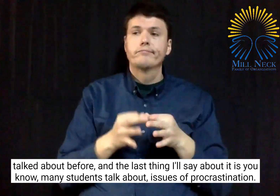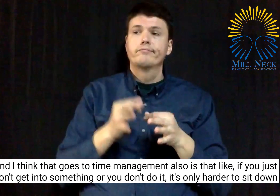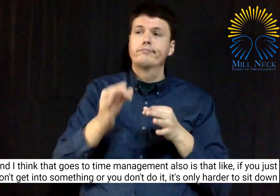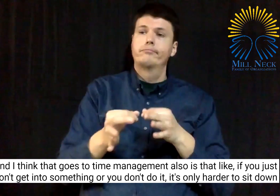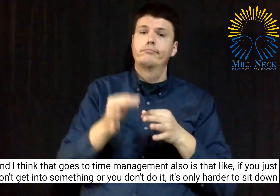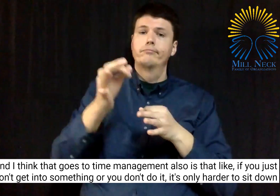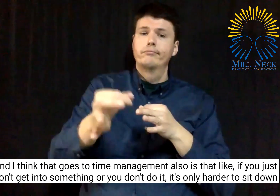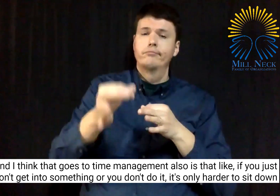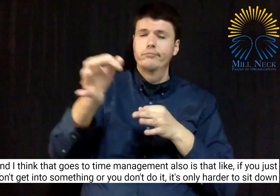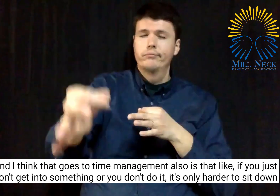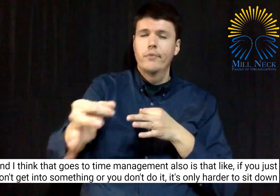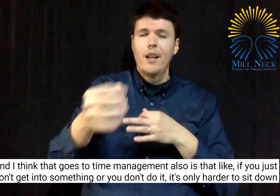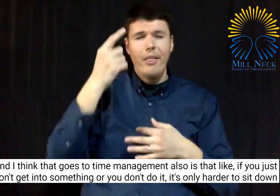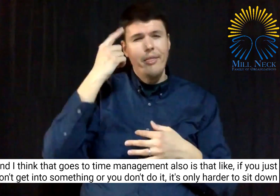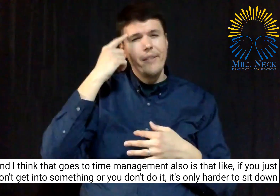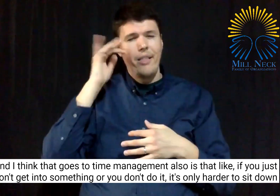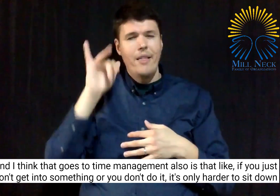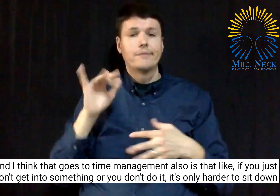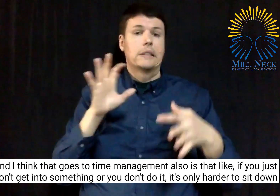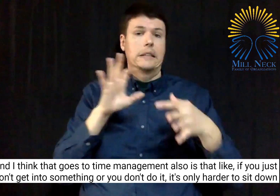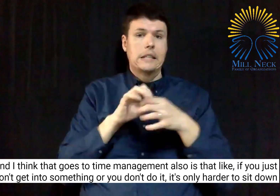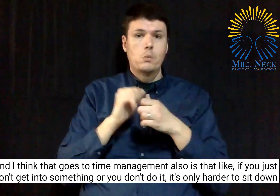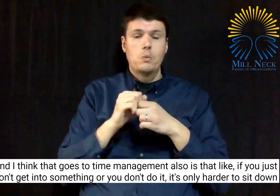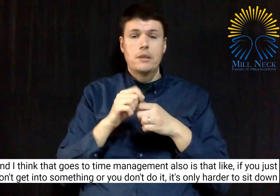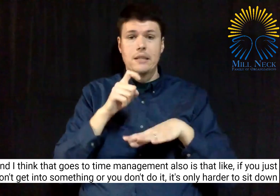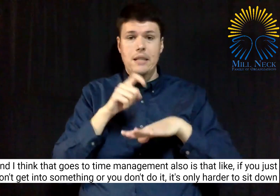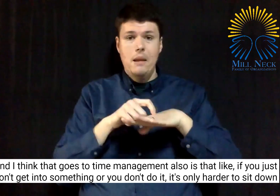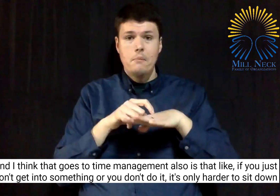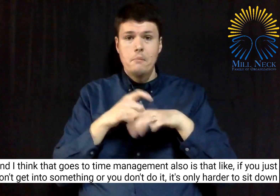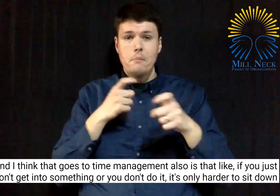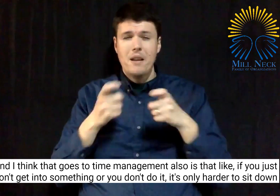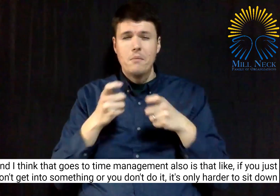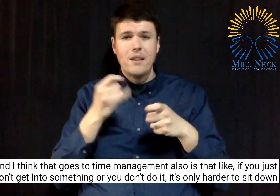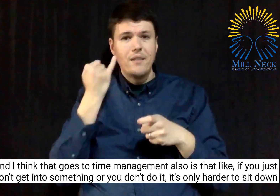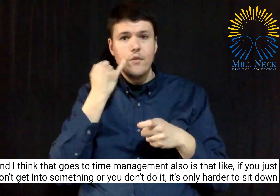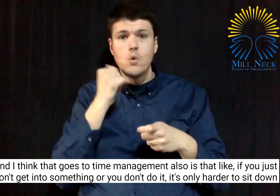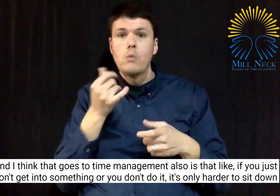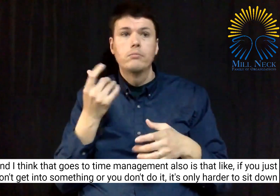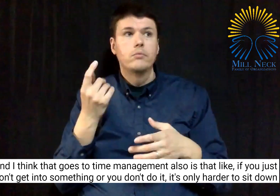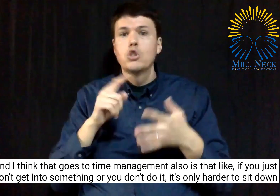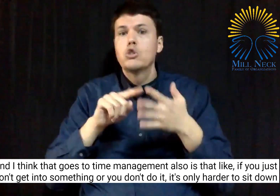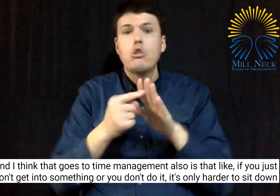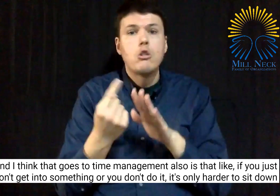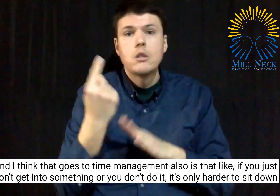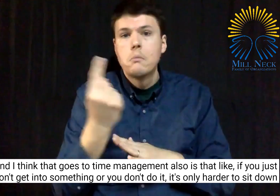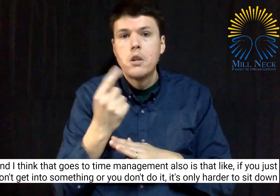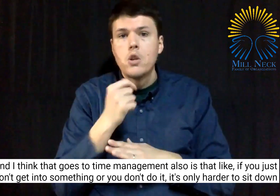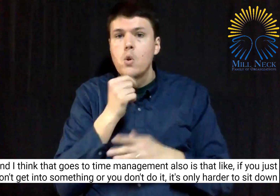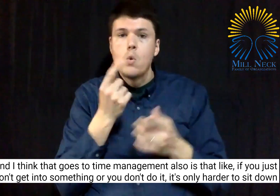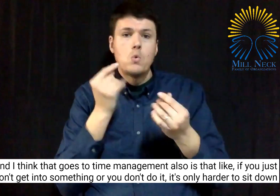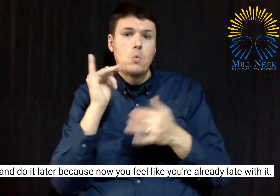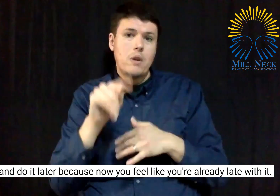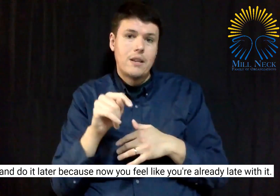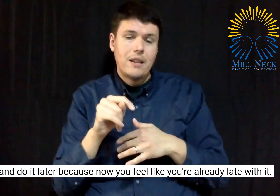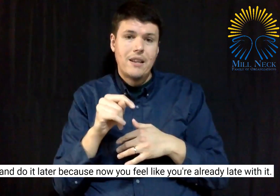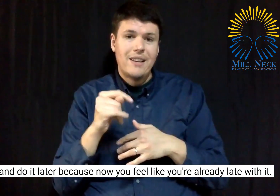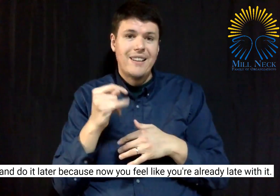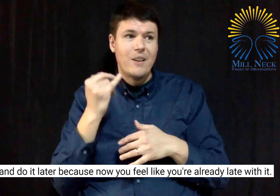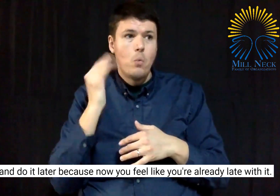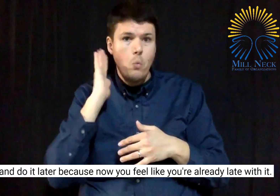I think that goes to time management also, is that if you just don't get into something or you don't do it, it's only harder to sit down and do it later because now you feel like you're